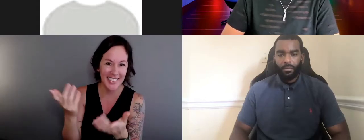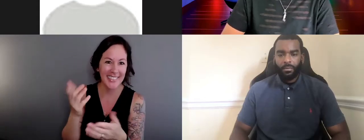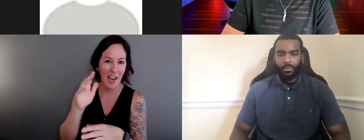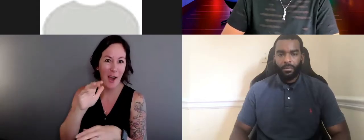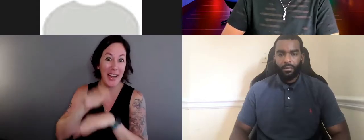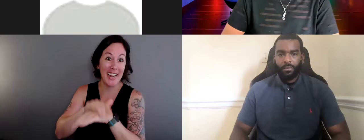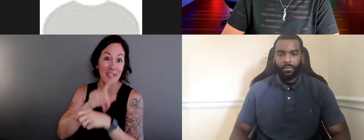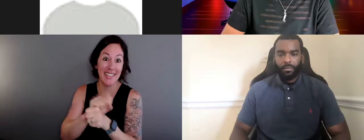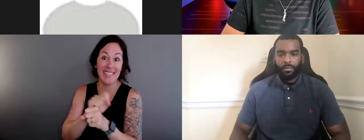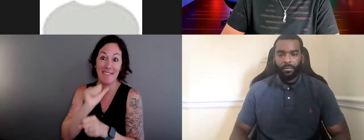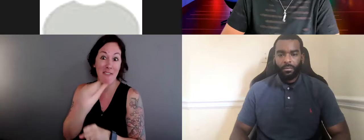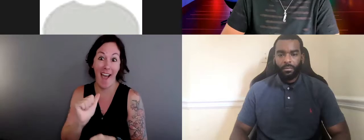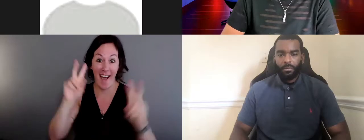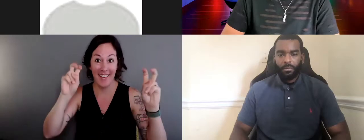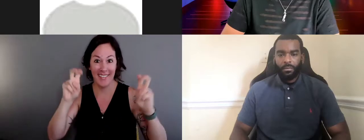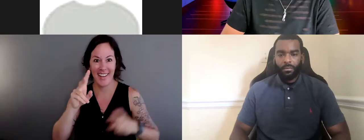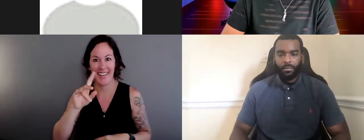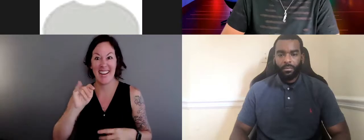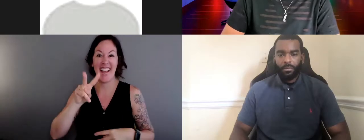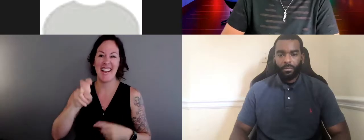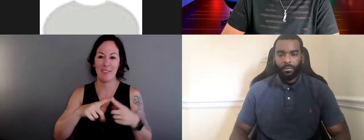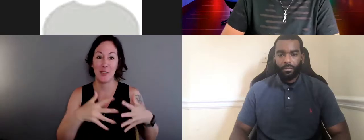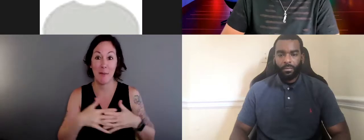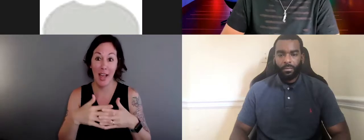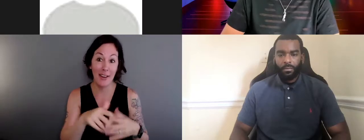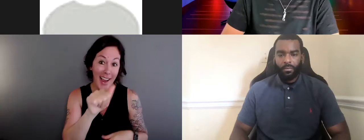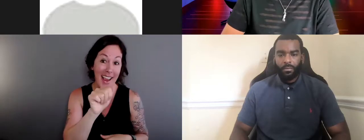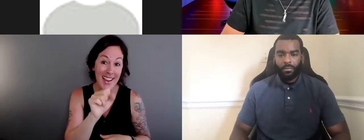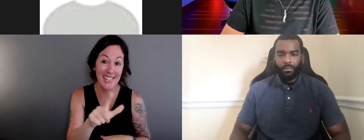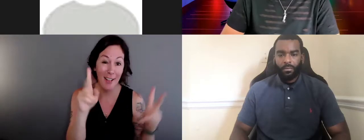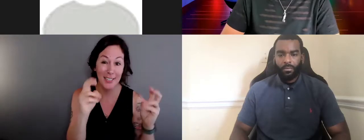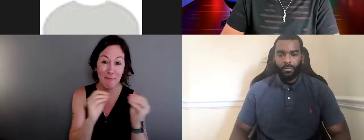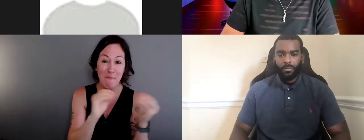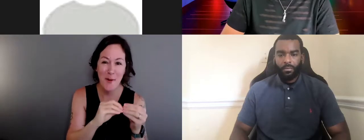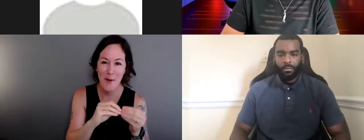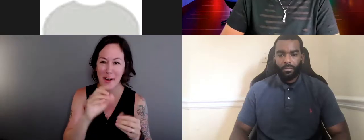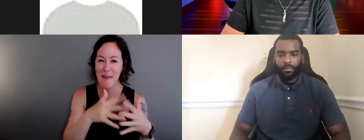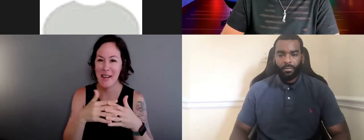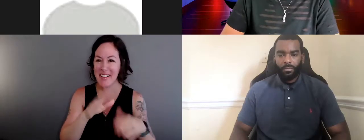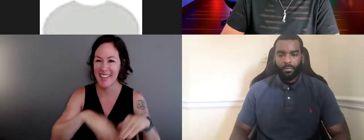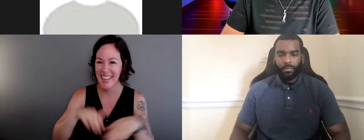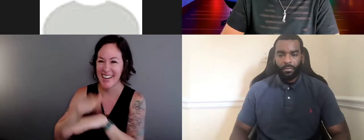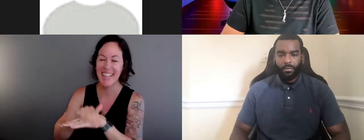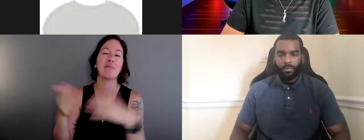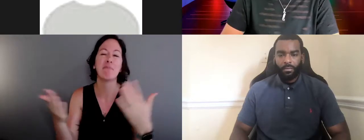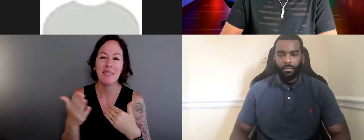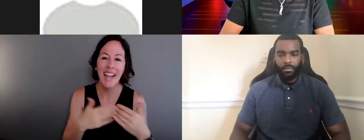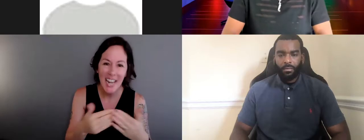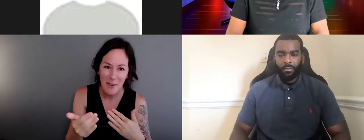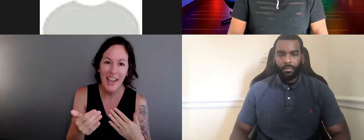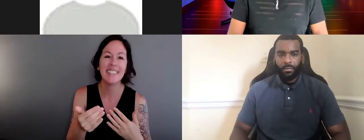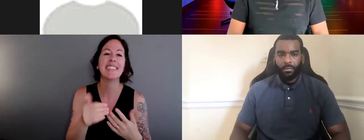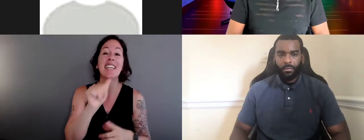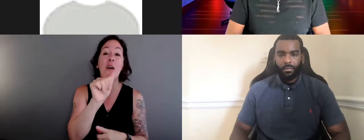you know, our spoken English is from the UK. It's not really native to America. So American